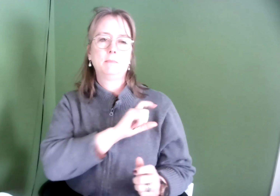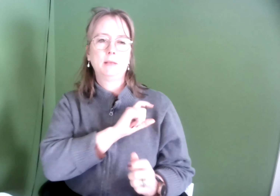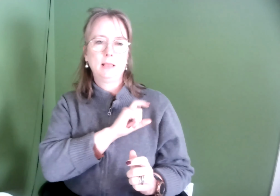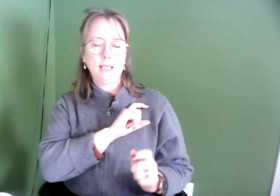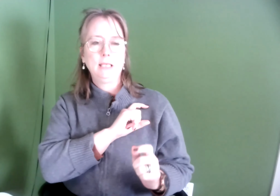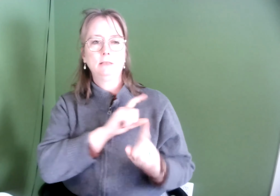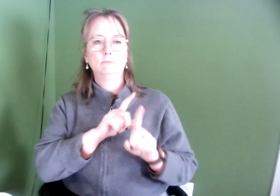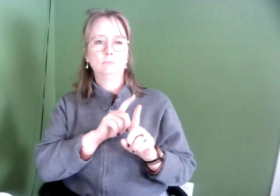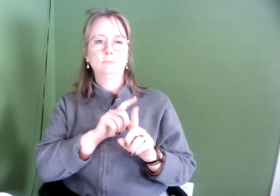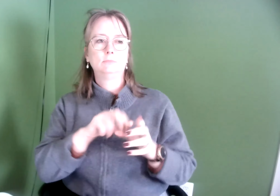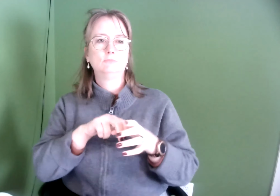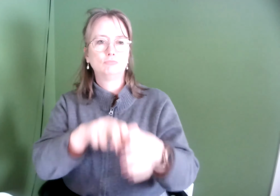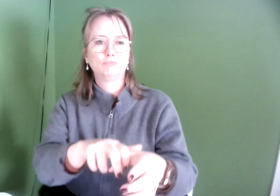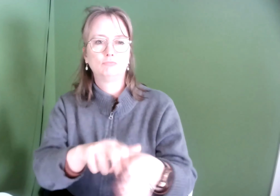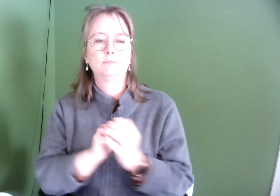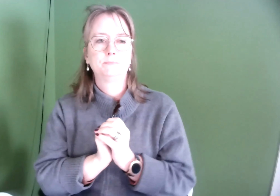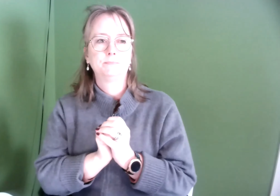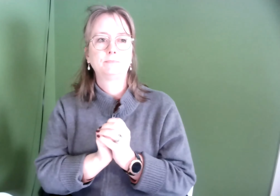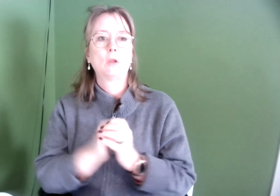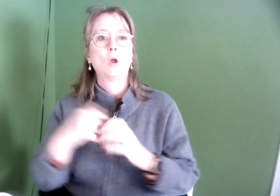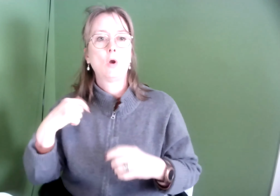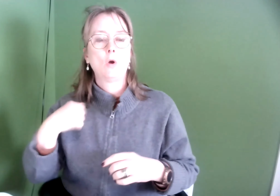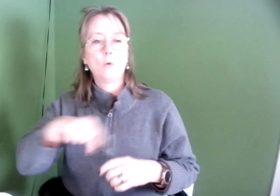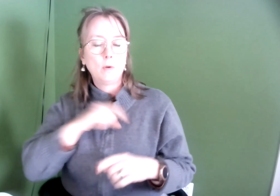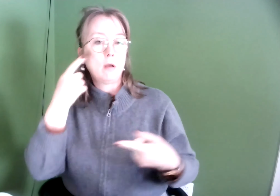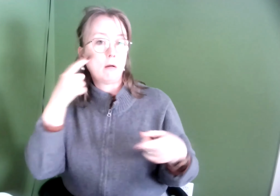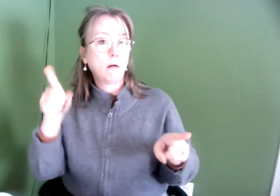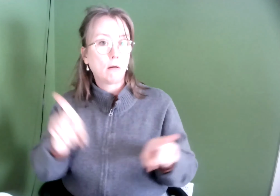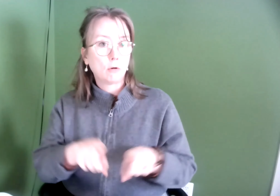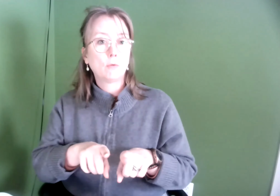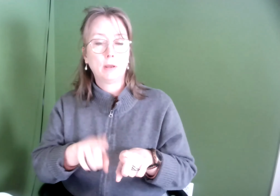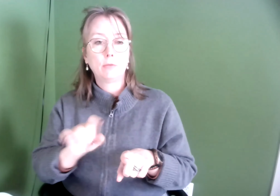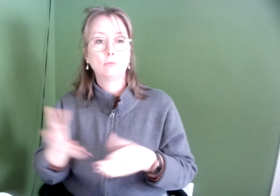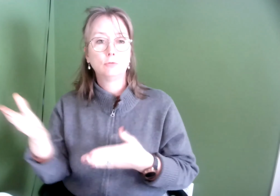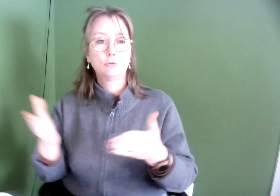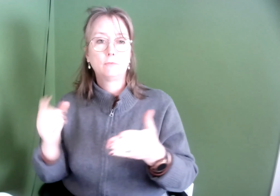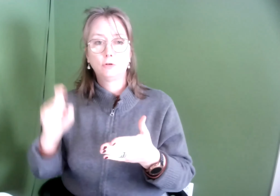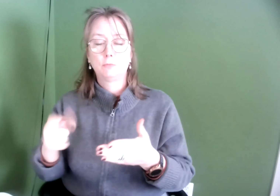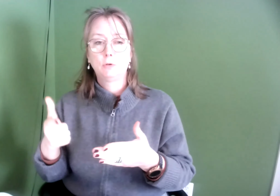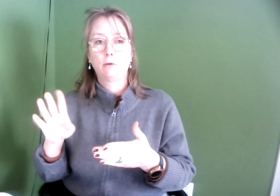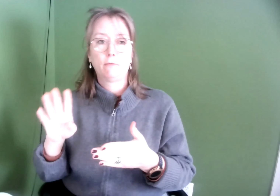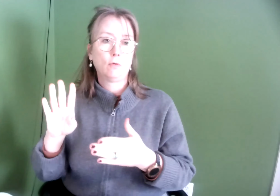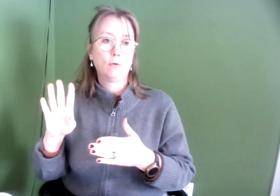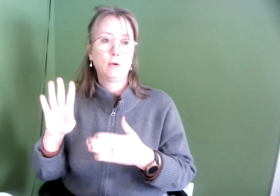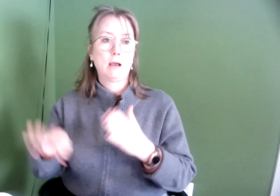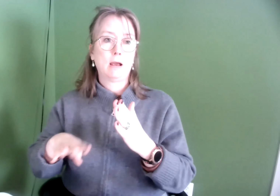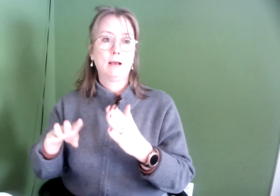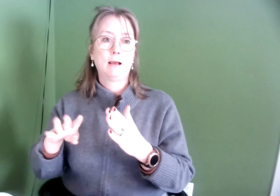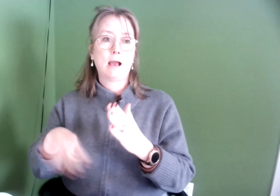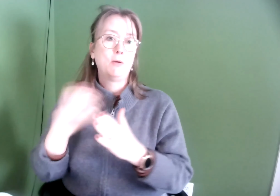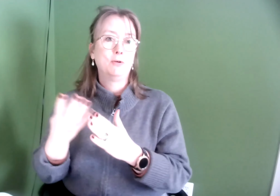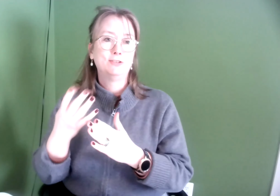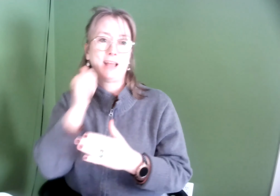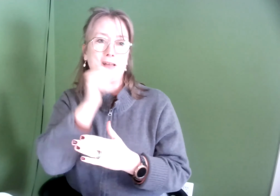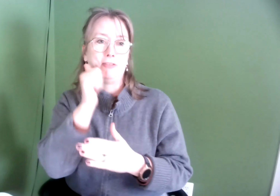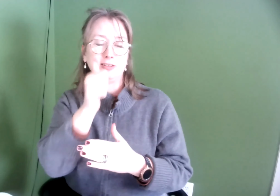though our groups agree that those services should be 24/7, there is a way of providing mental